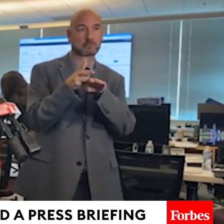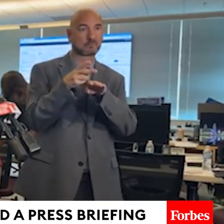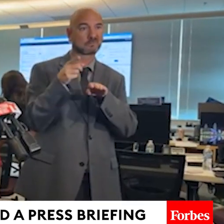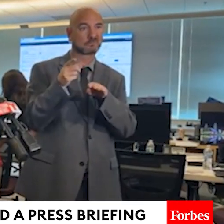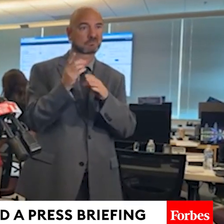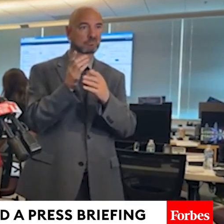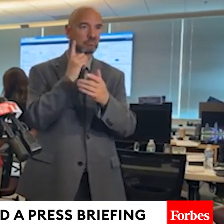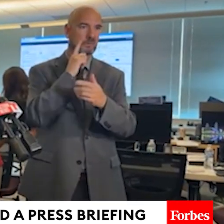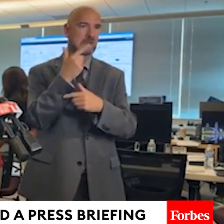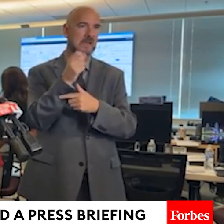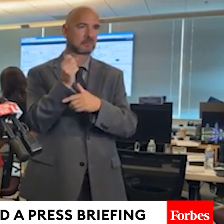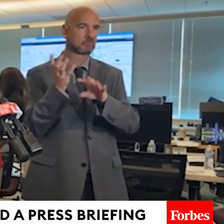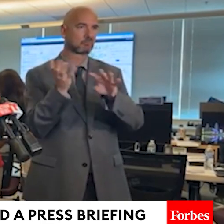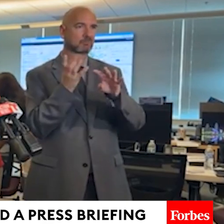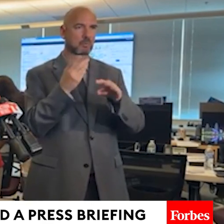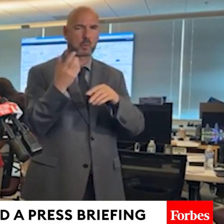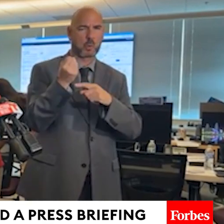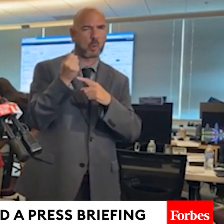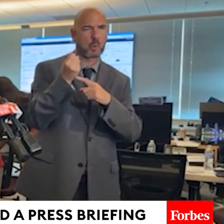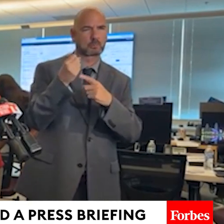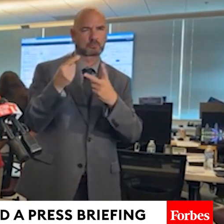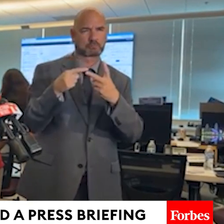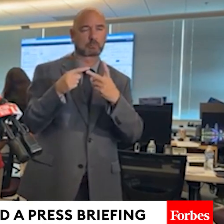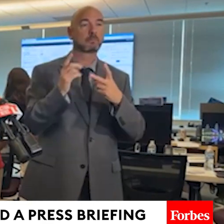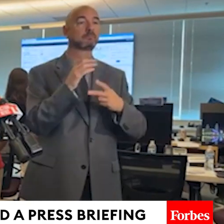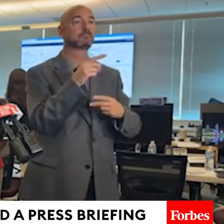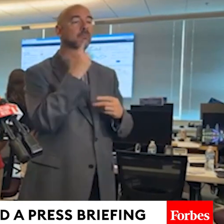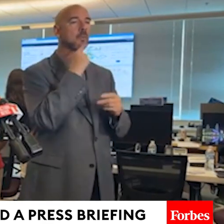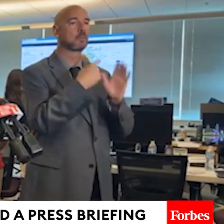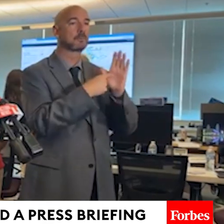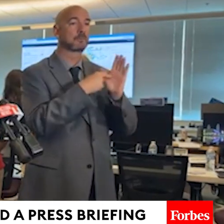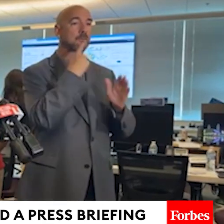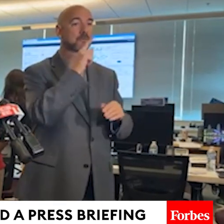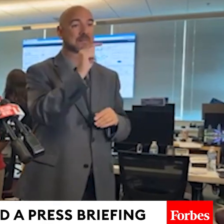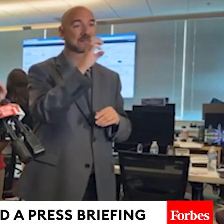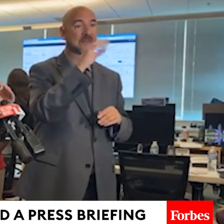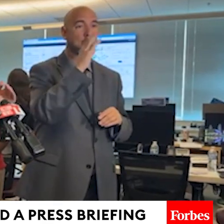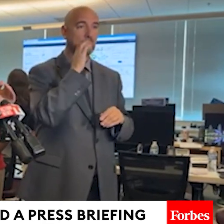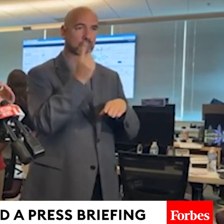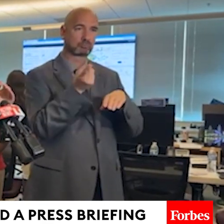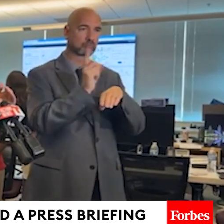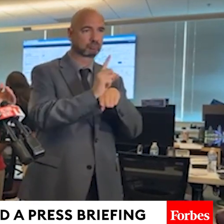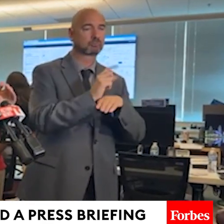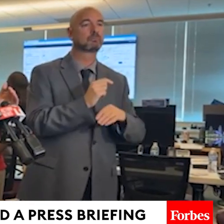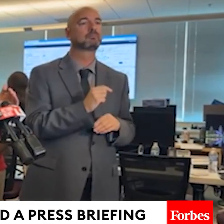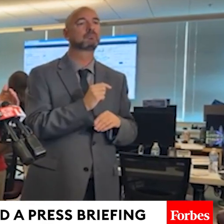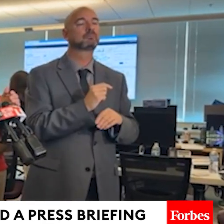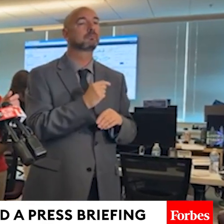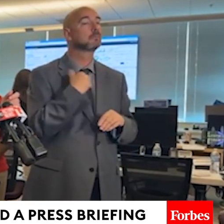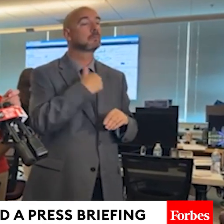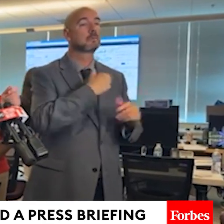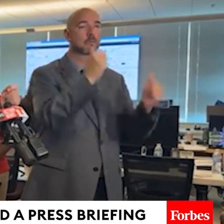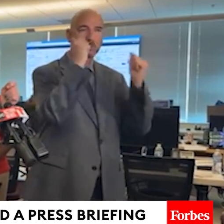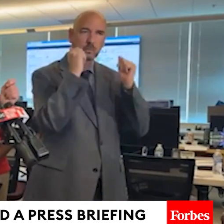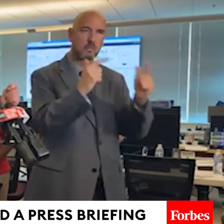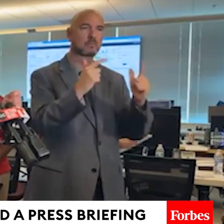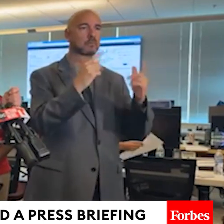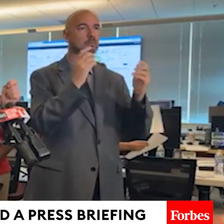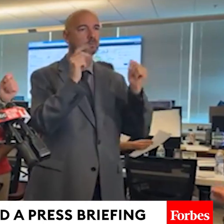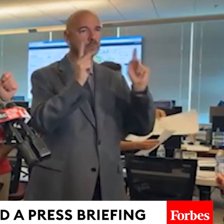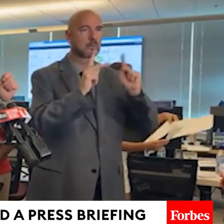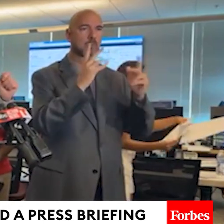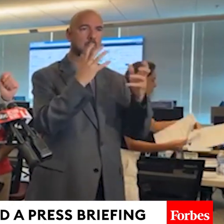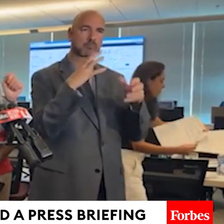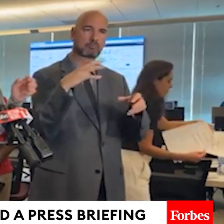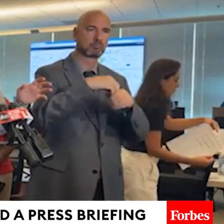in a moment, and as I said, we have a representative from TICO. So we have all hands on deck out there.